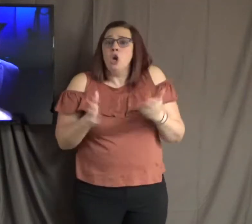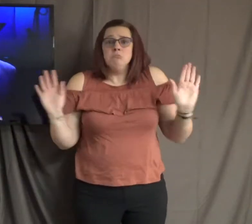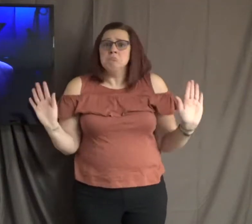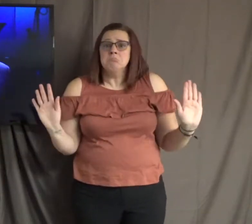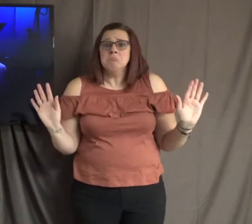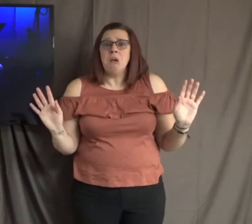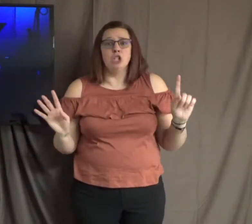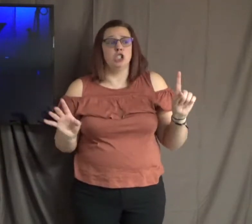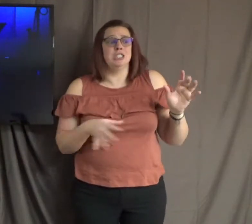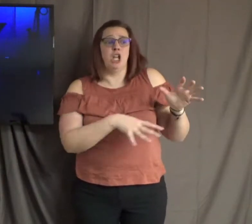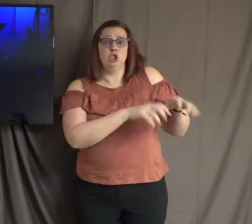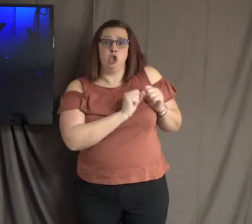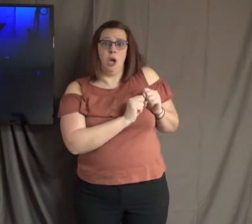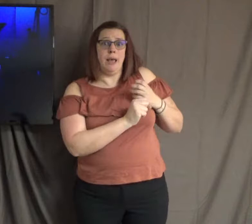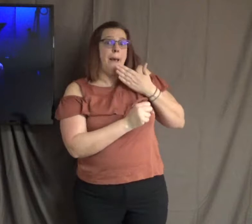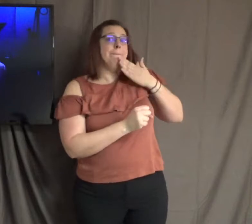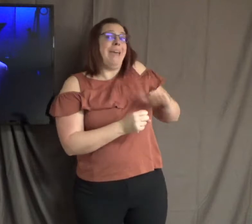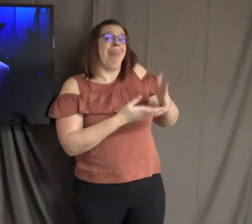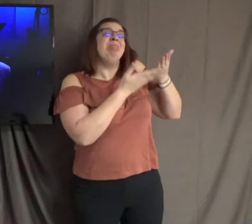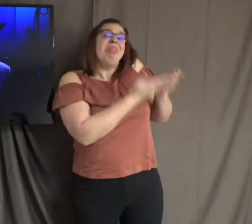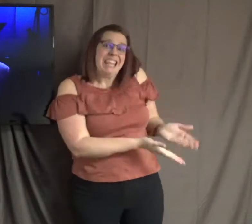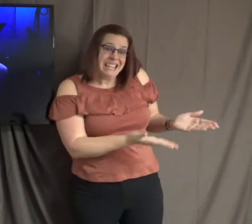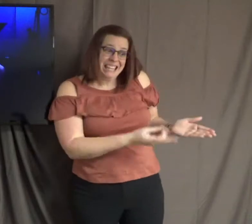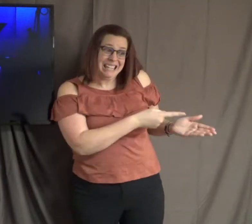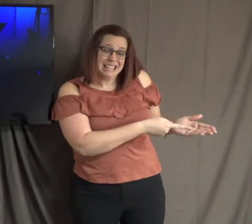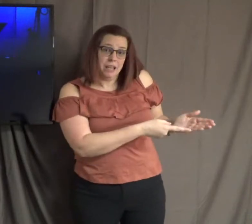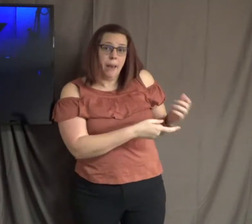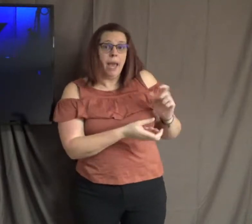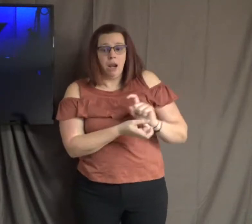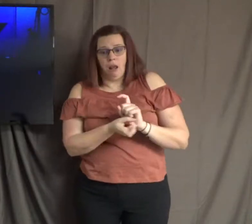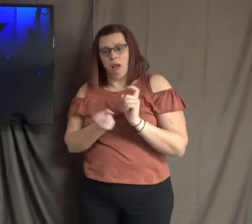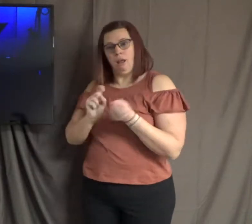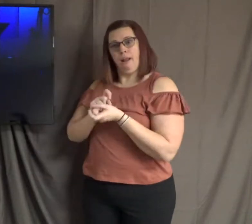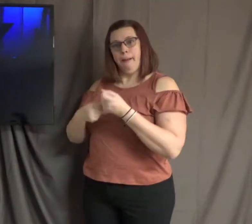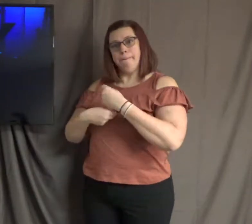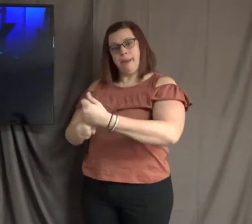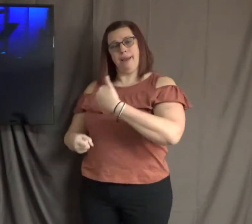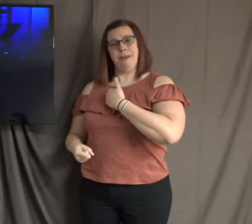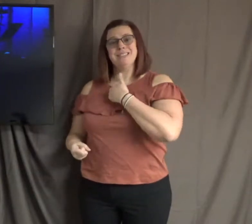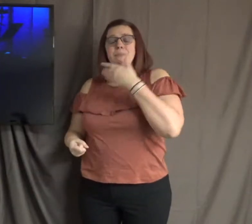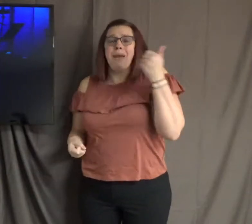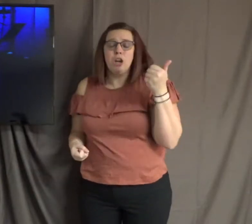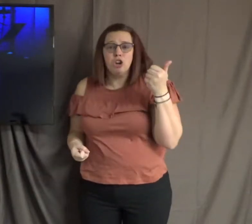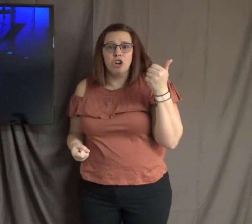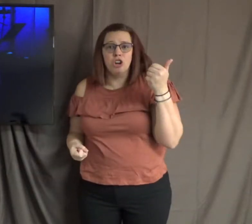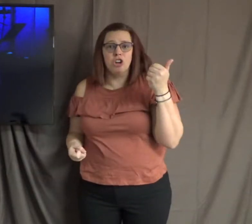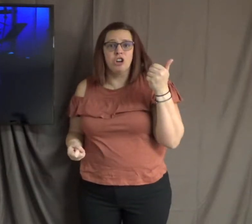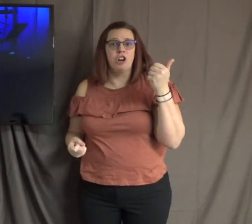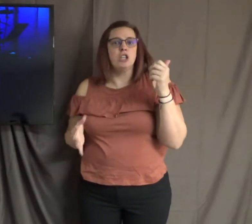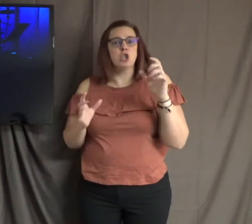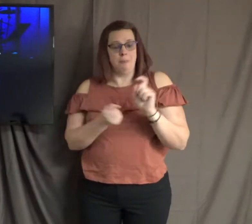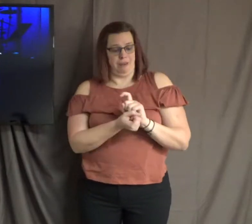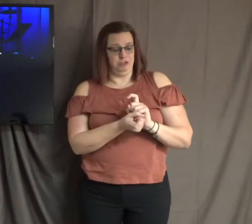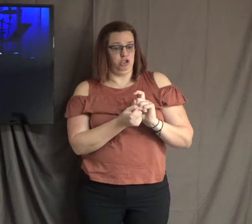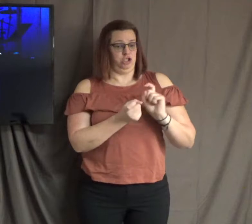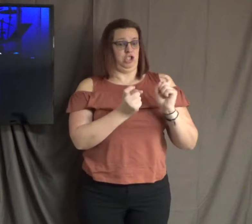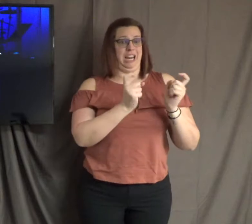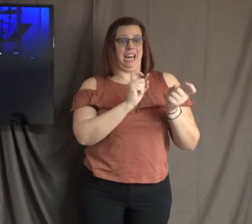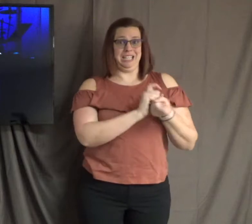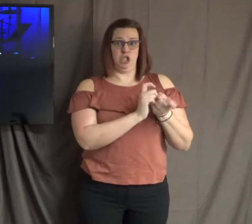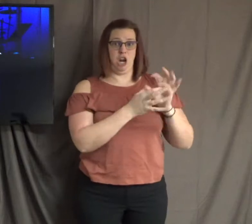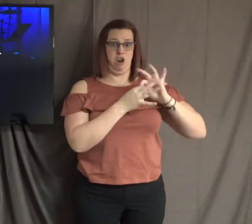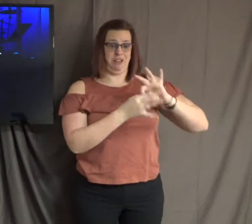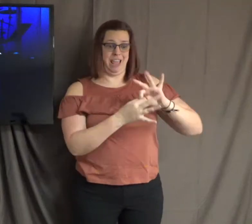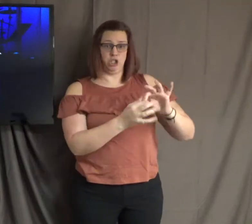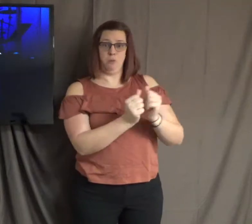and made myself better because of it. I live from that greater good. So by changing our relationship with our